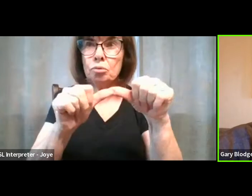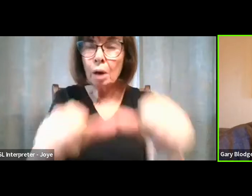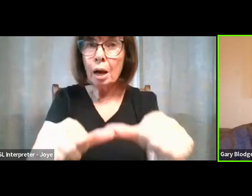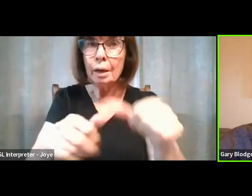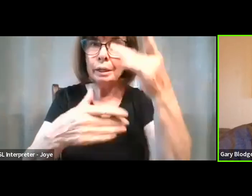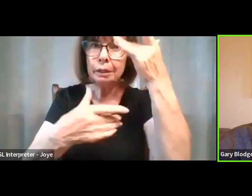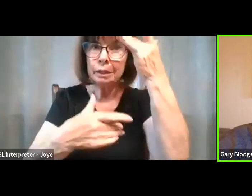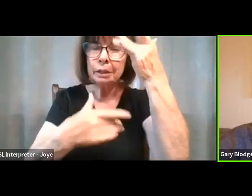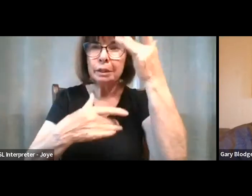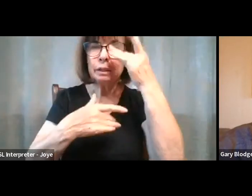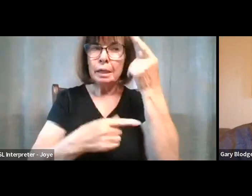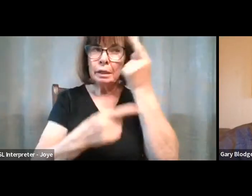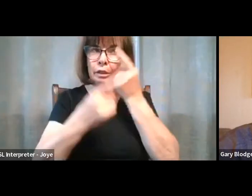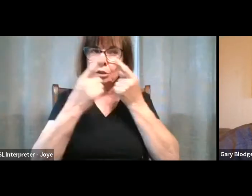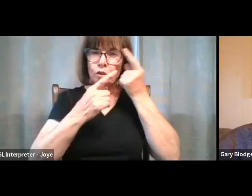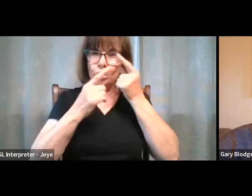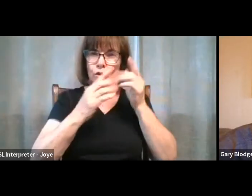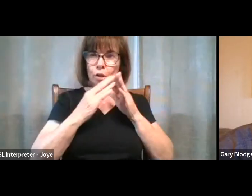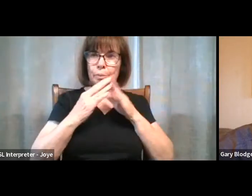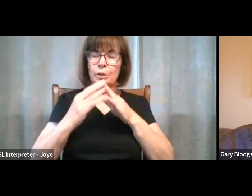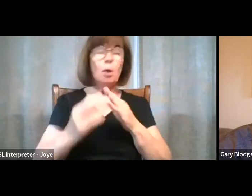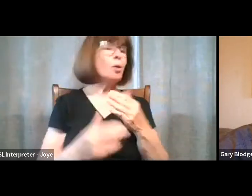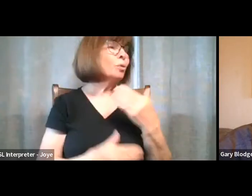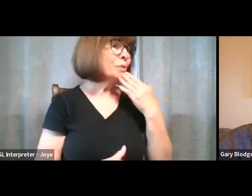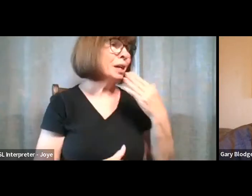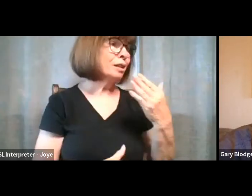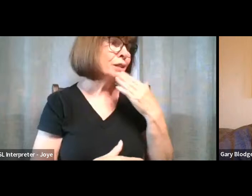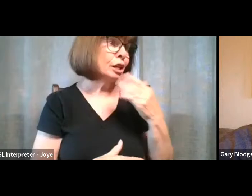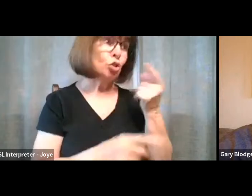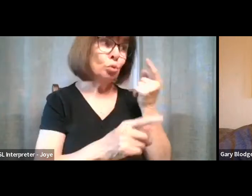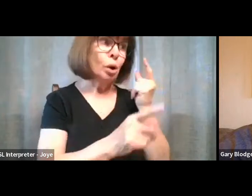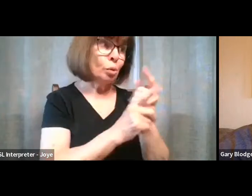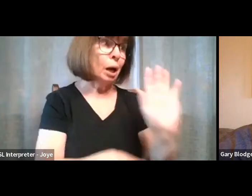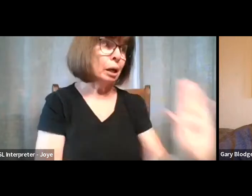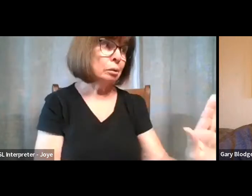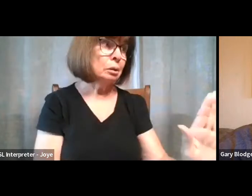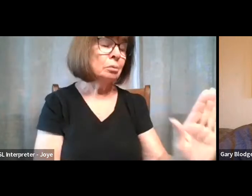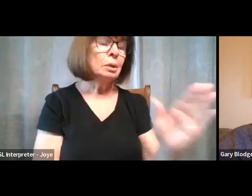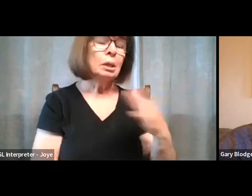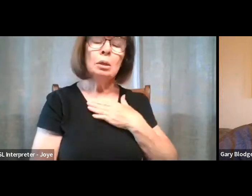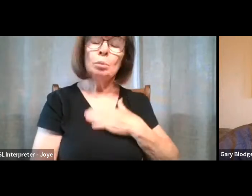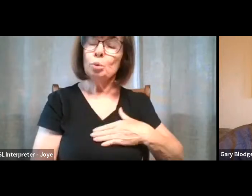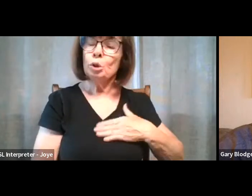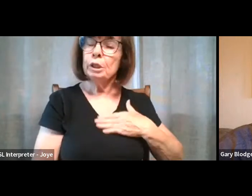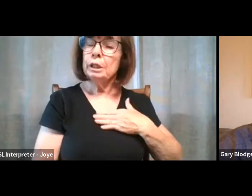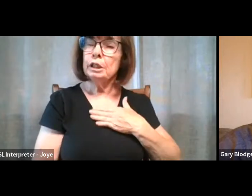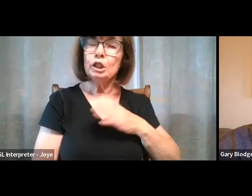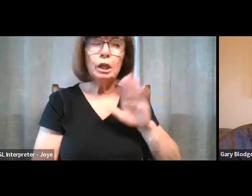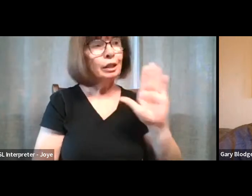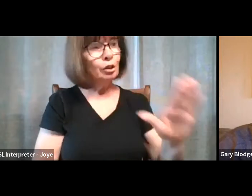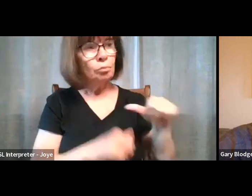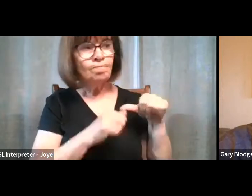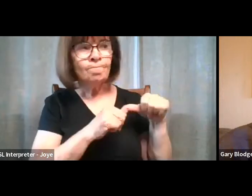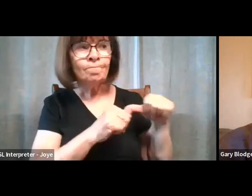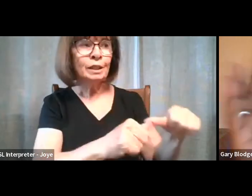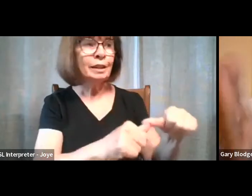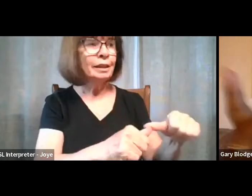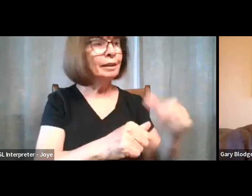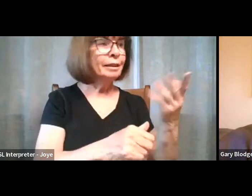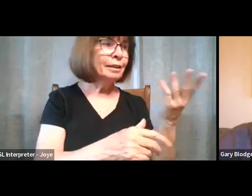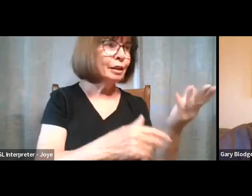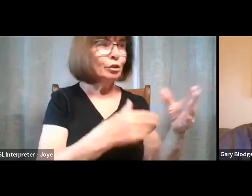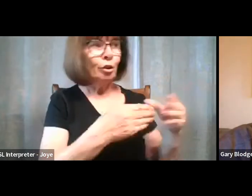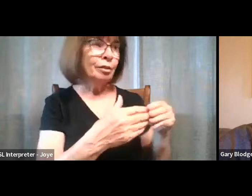I'm complete. Gary, thank you so much for that. You're absolutely right. And I appreciate your consistency and resilience around